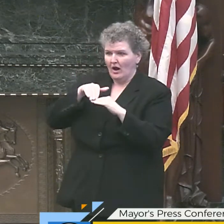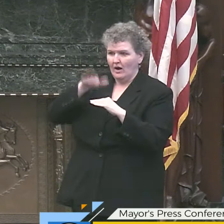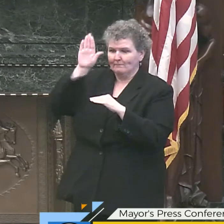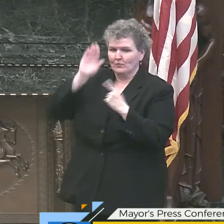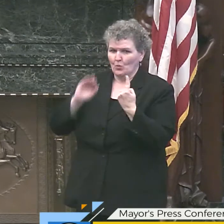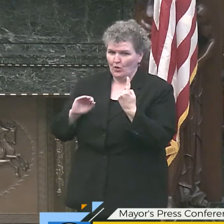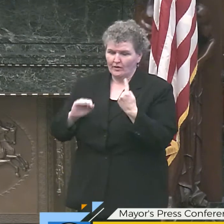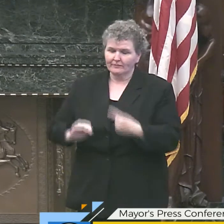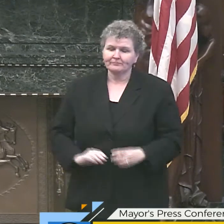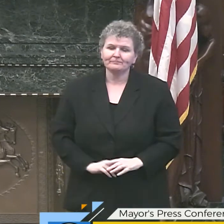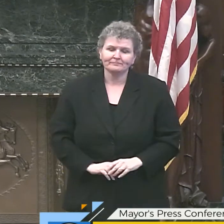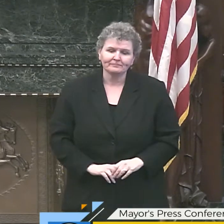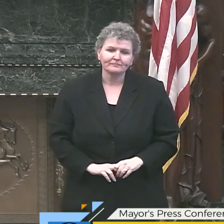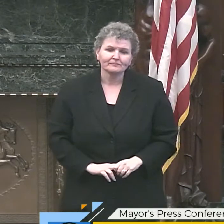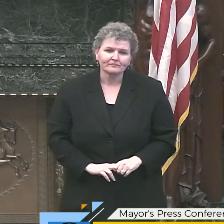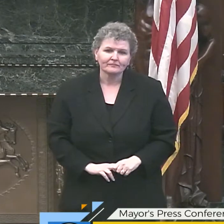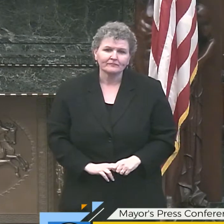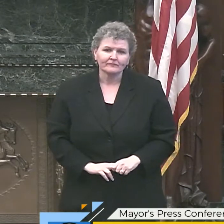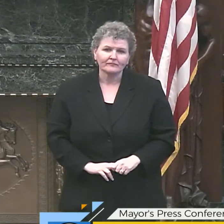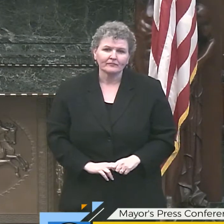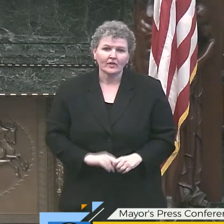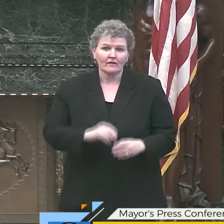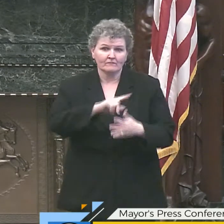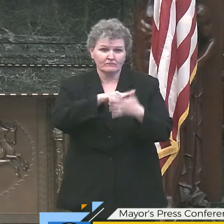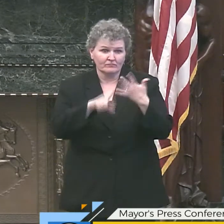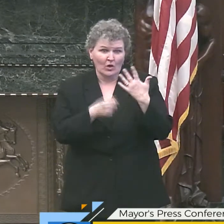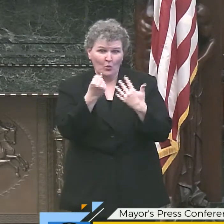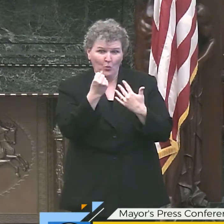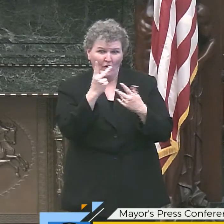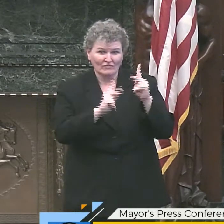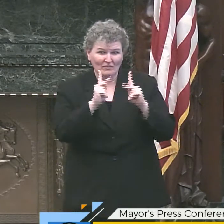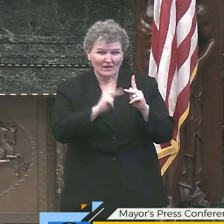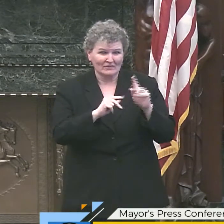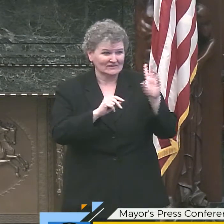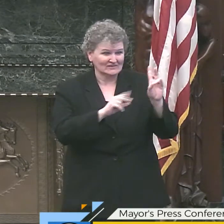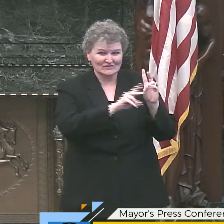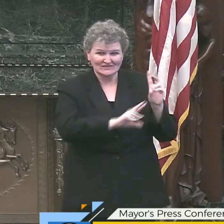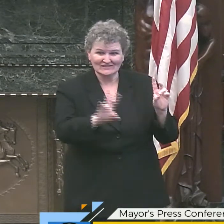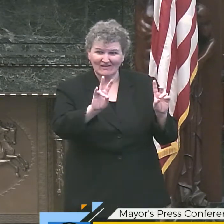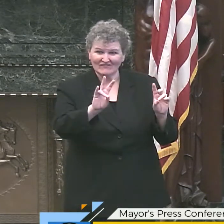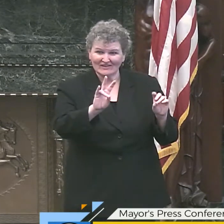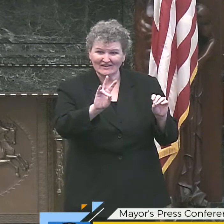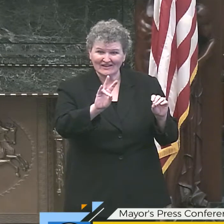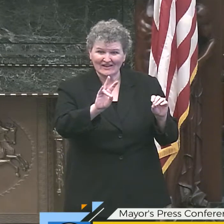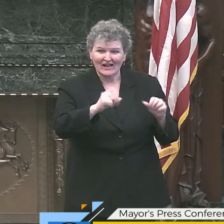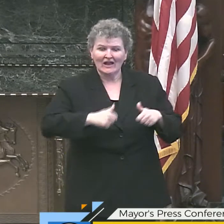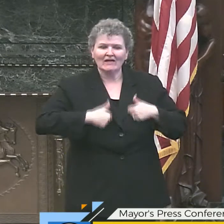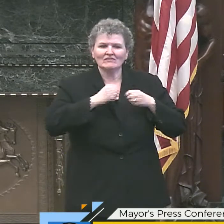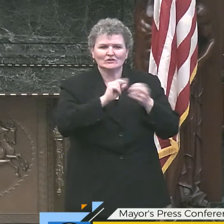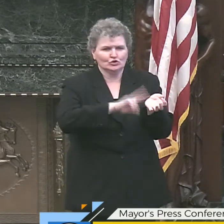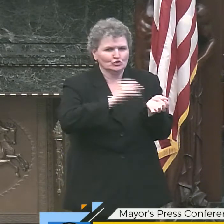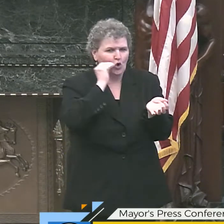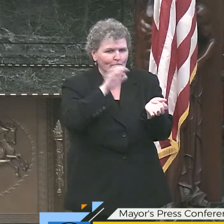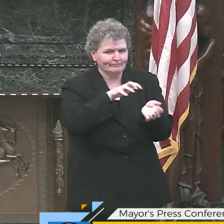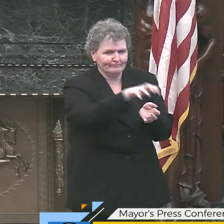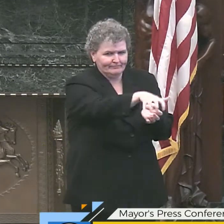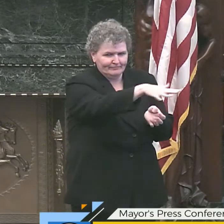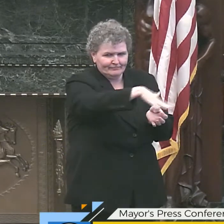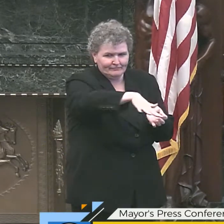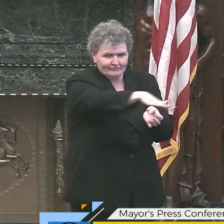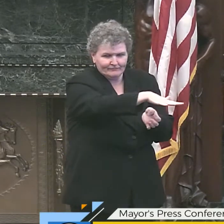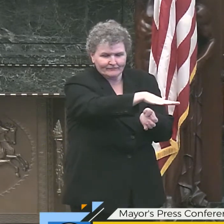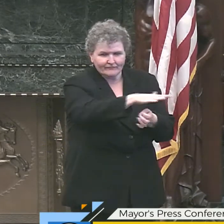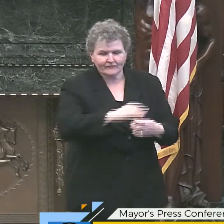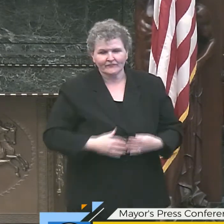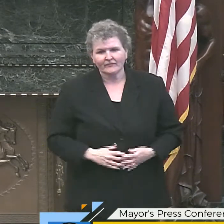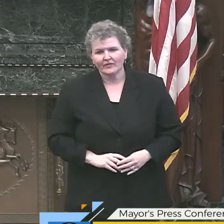90. Of those 12 people, 7 were residents in nursing homes. A little on testing. As I've said